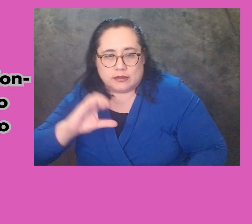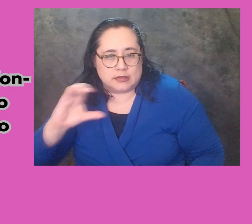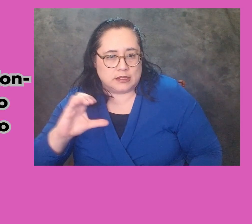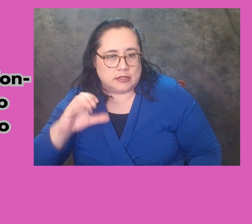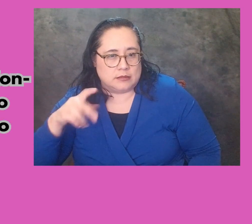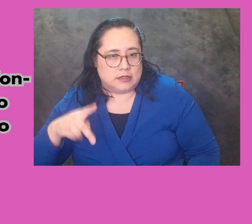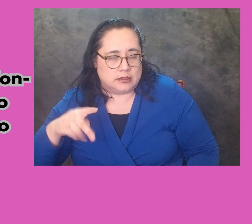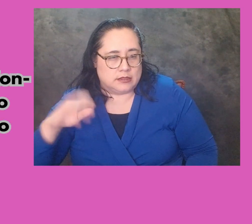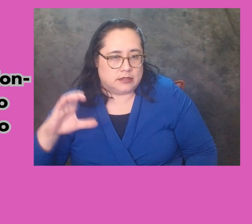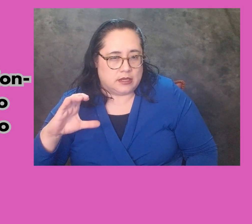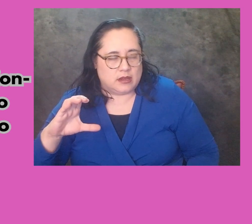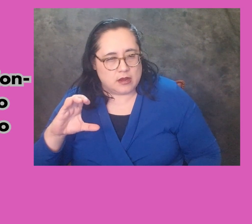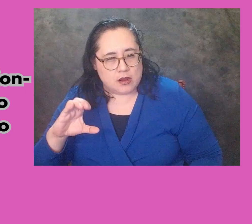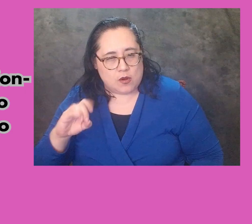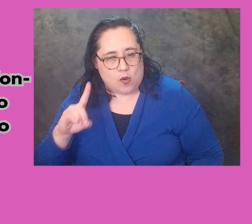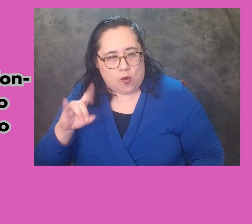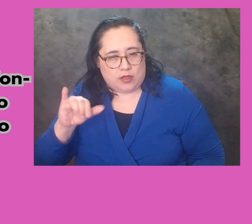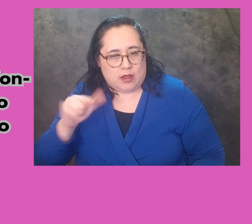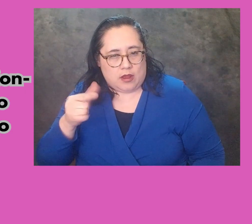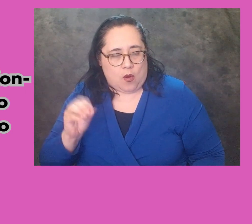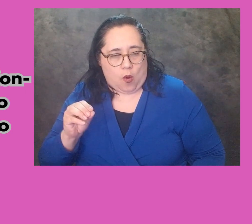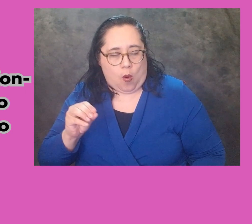Conduct.